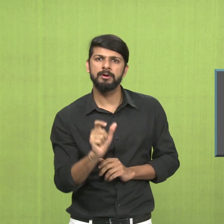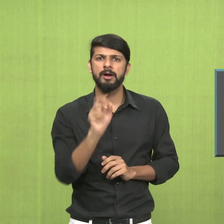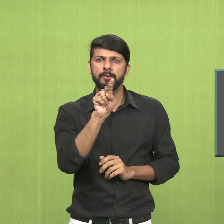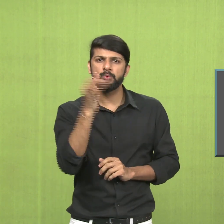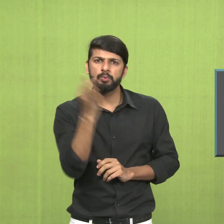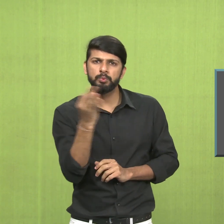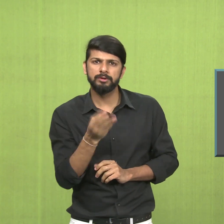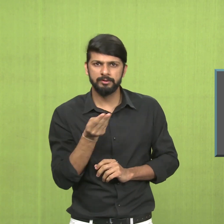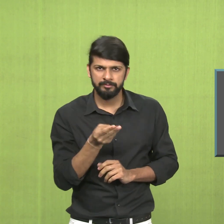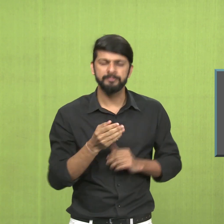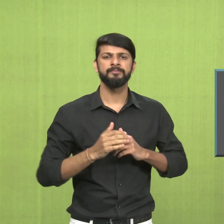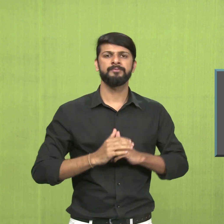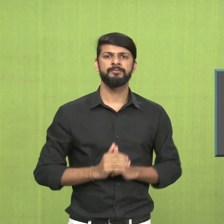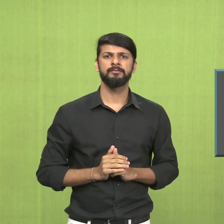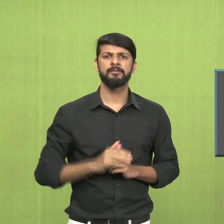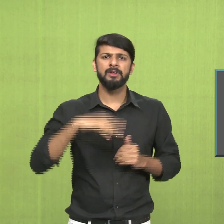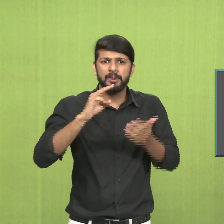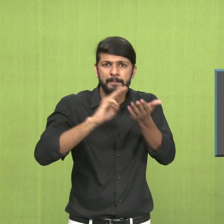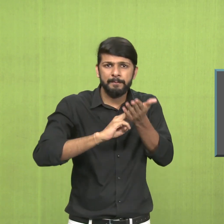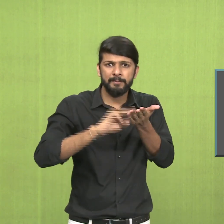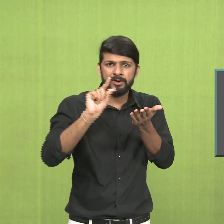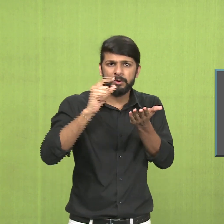Then we have new words from the lesson.